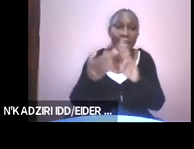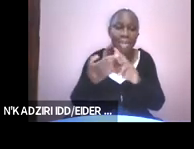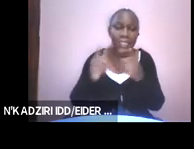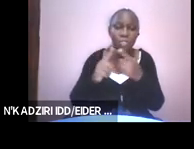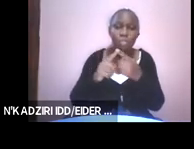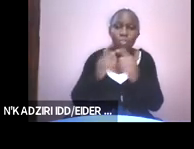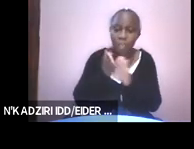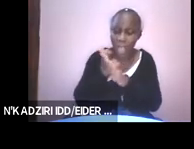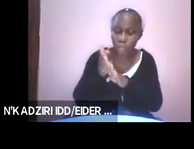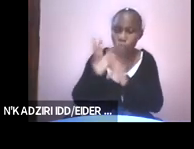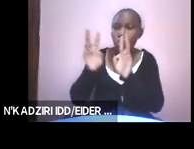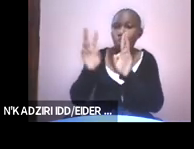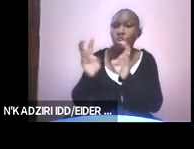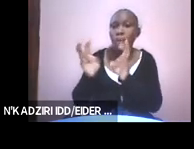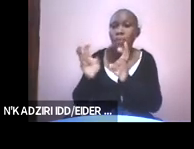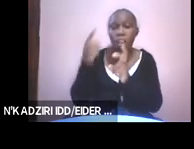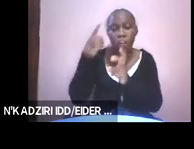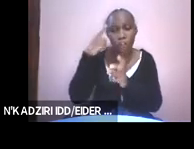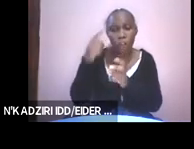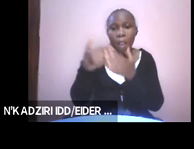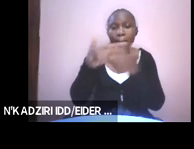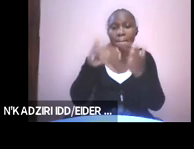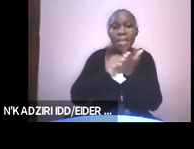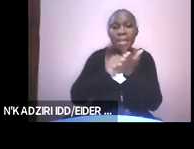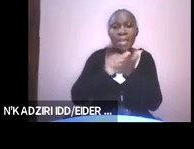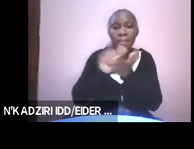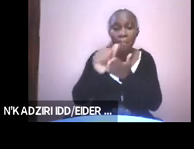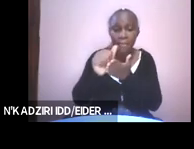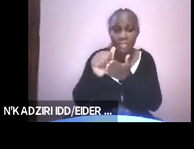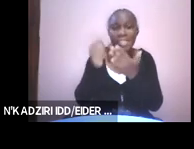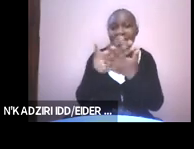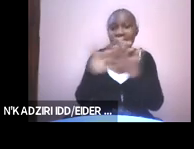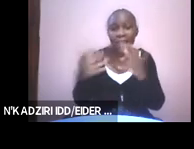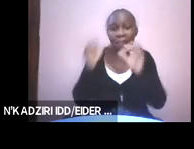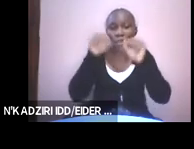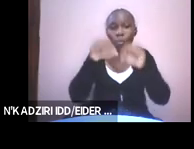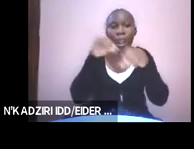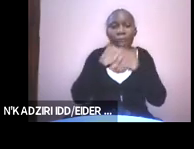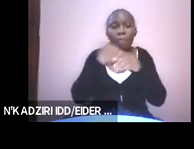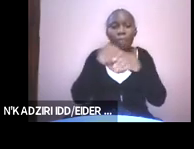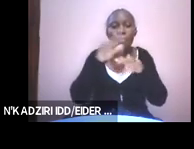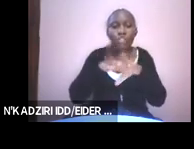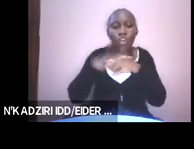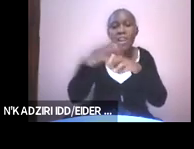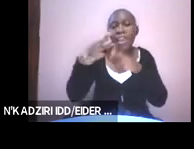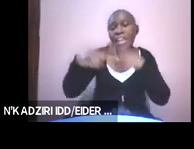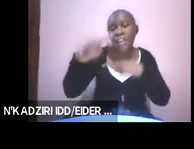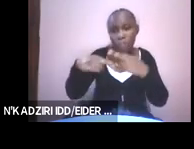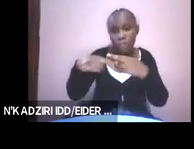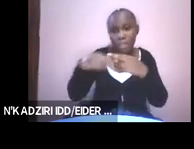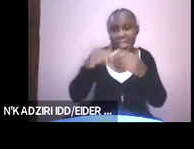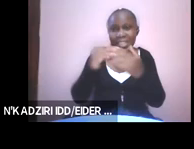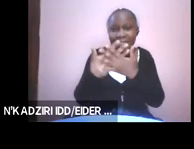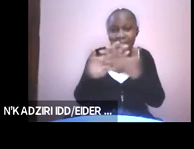which might not actually be something you would like to put in a review, because this is more about like your own personal, the impact